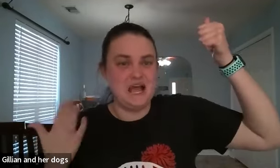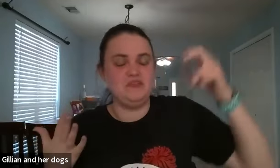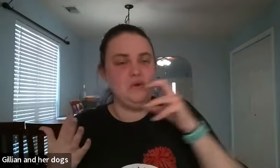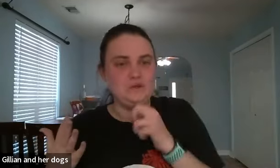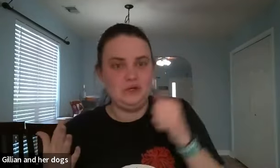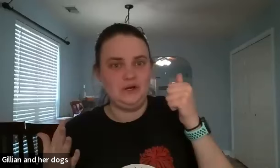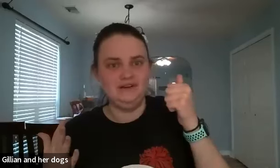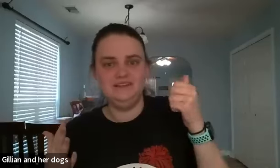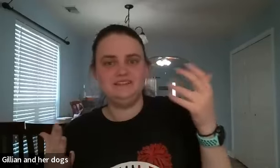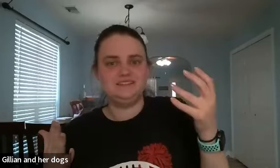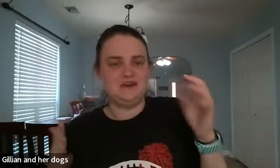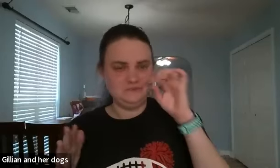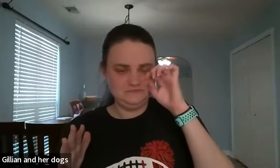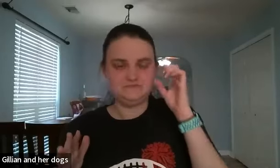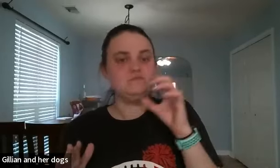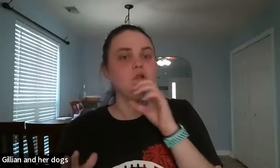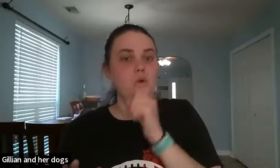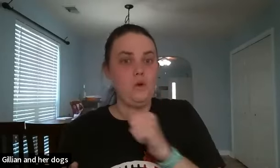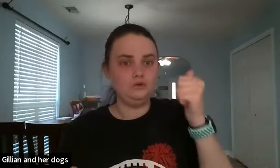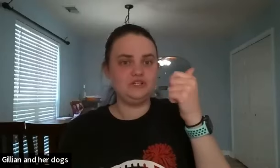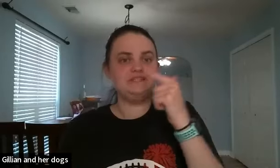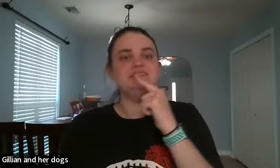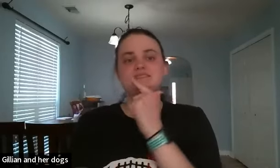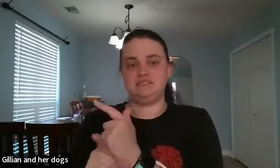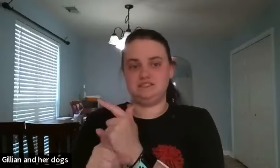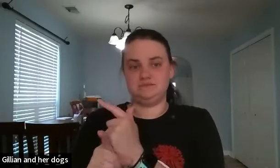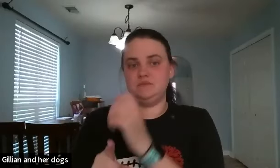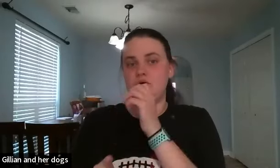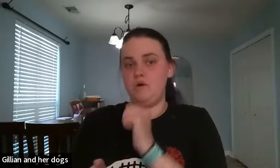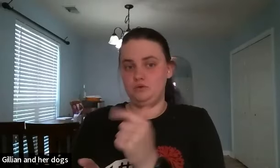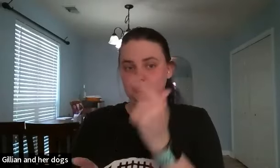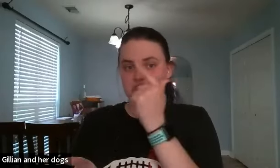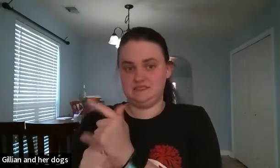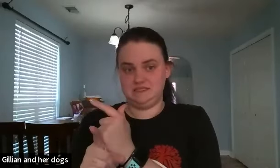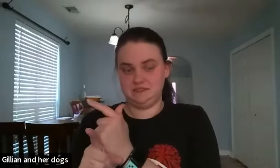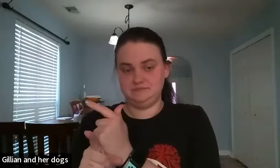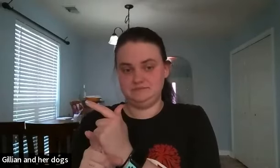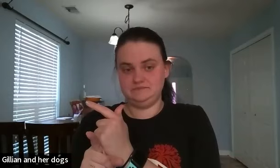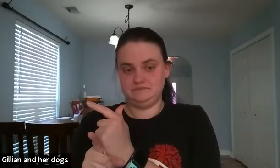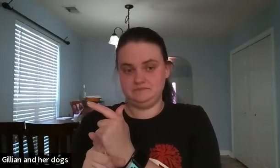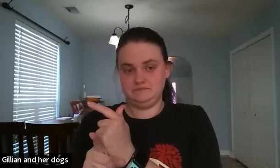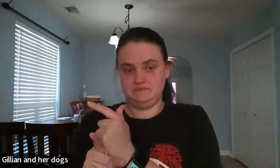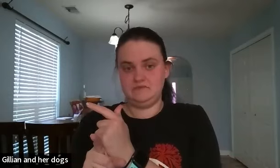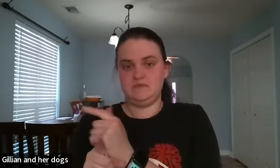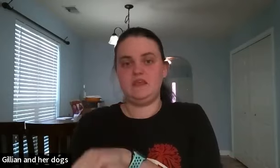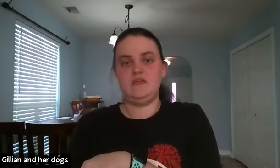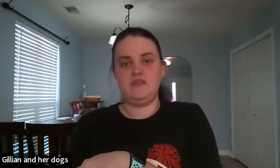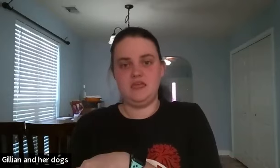the older. So older sister. Older sister. And